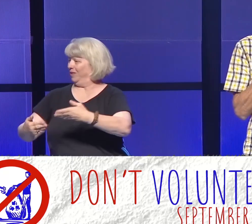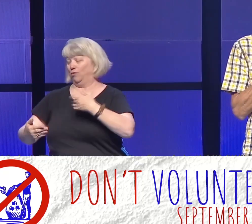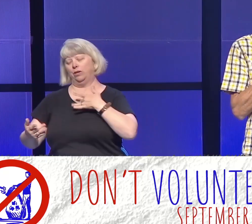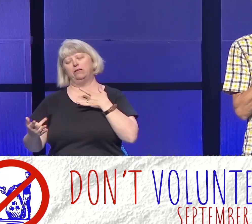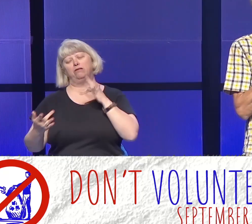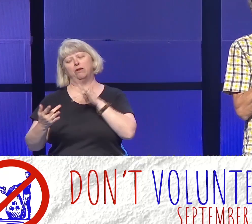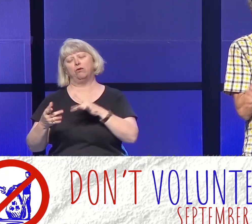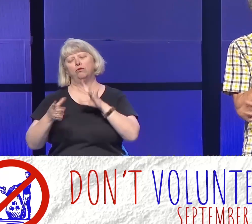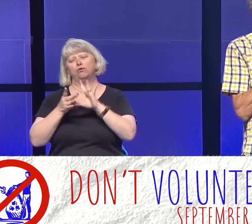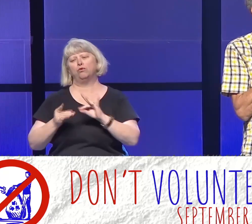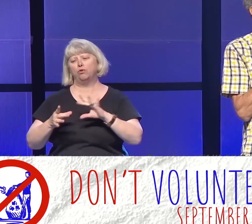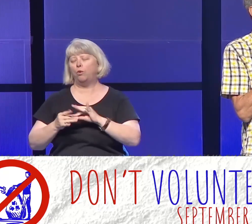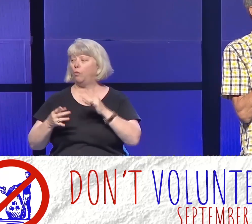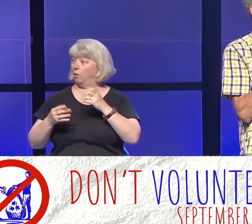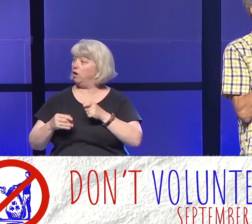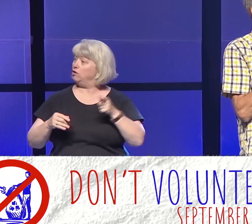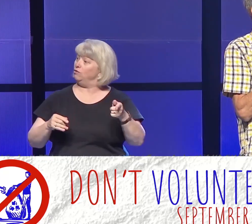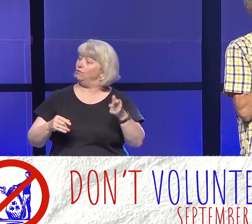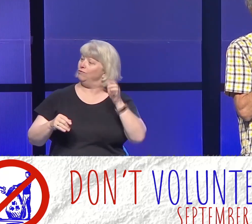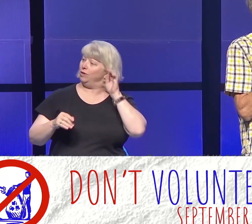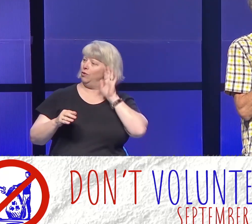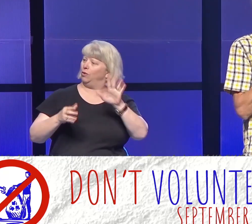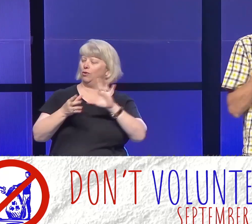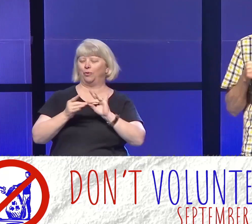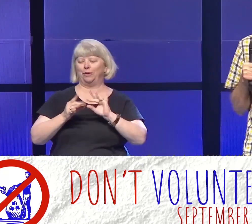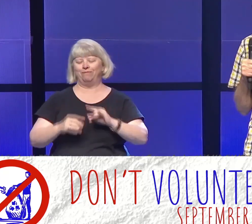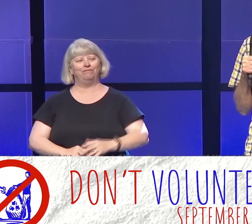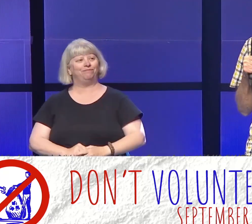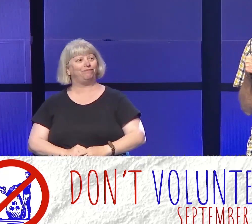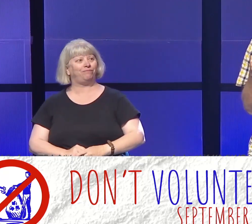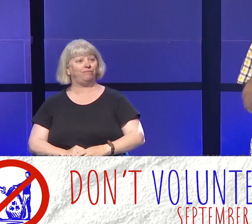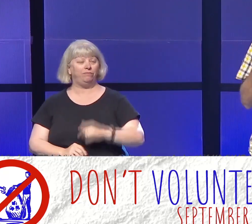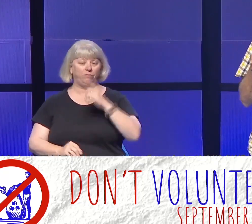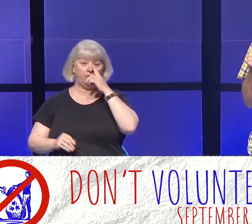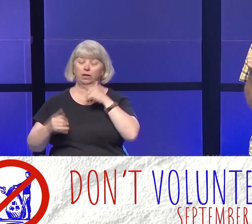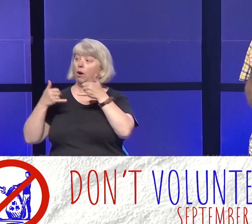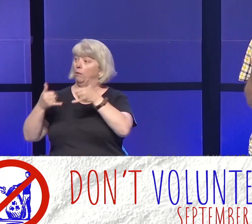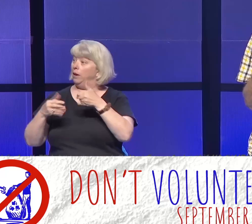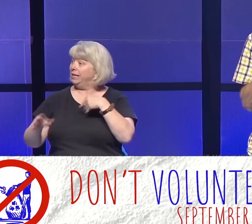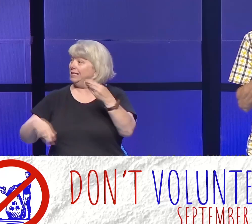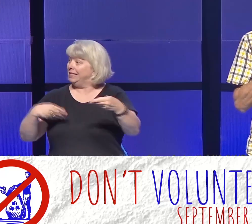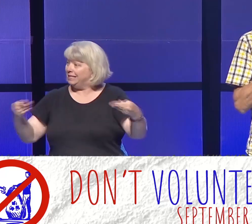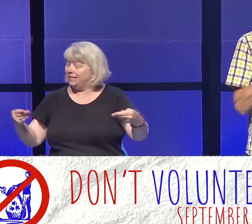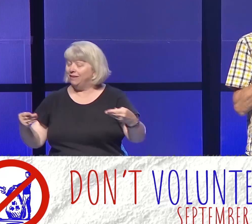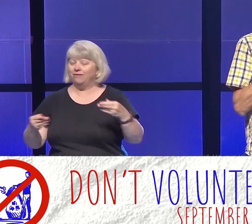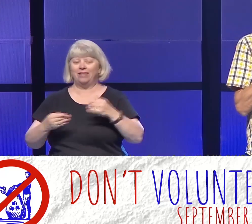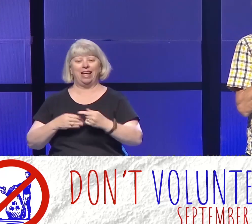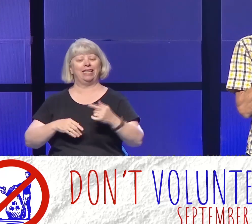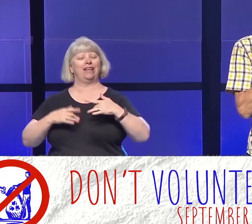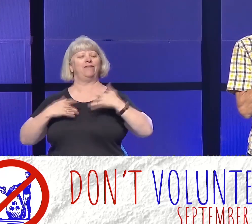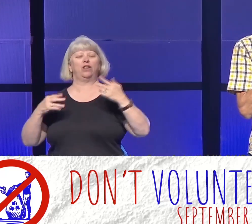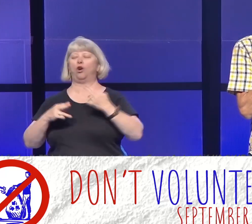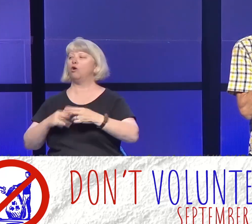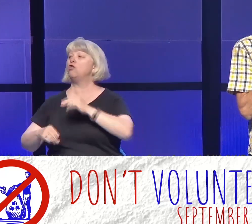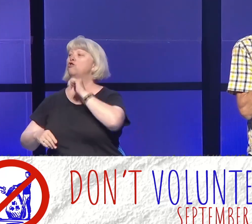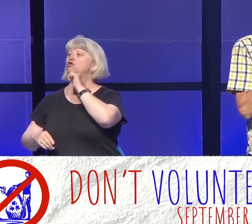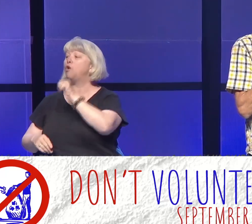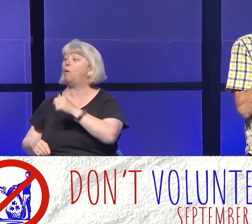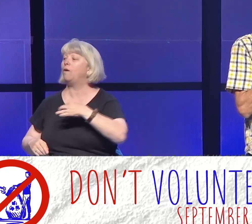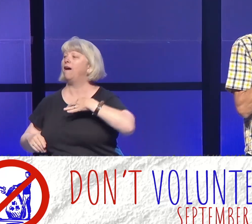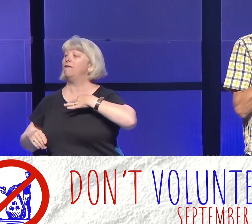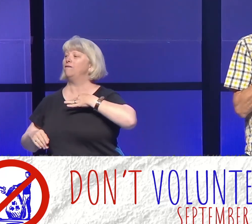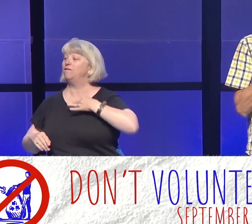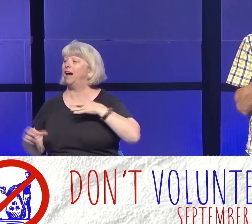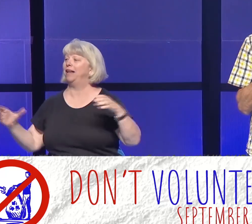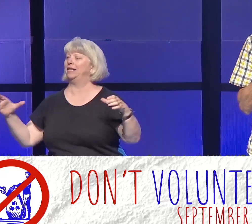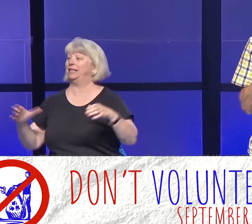story, and I want you to hear from her. And we're going to have some door prizes. So that's the event. It's called the Don't Volunteer Rally.